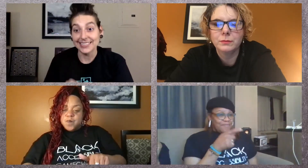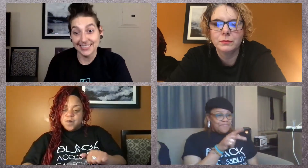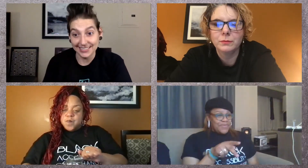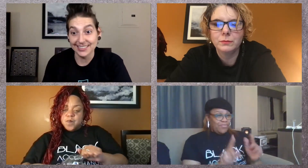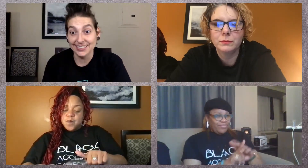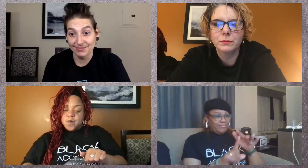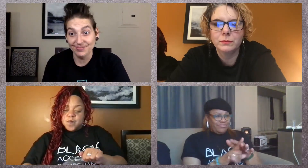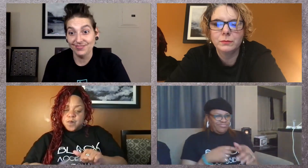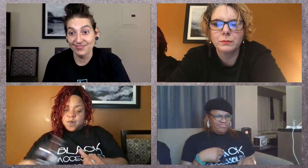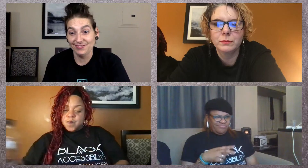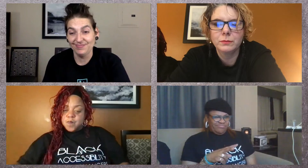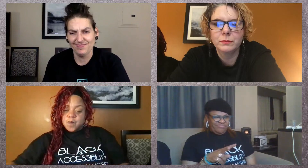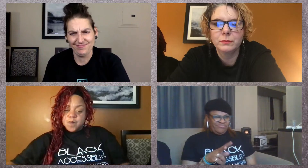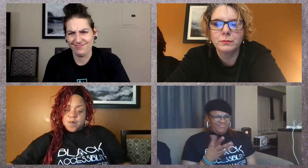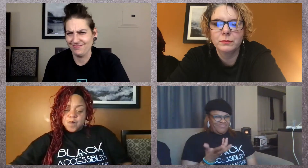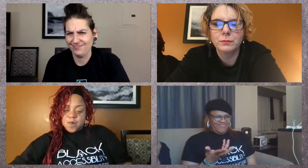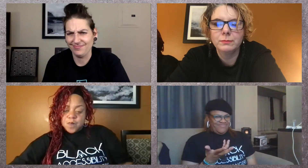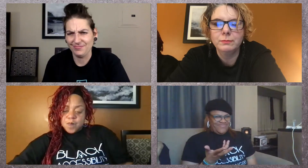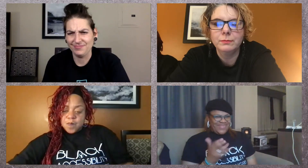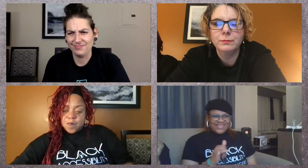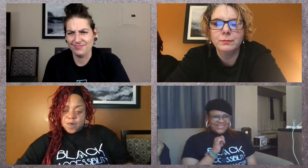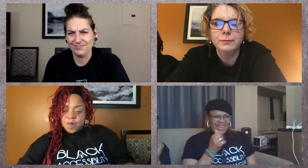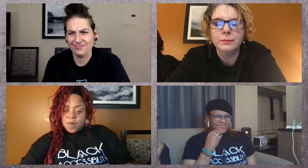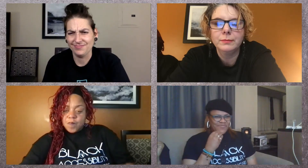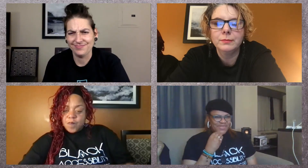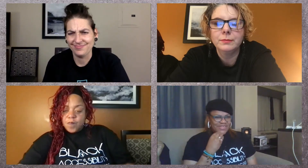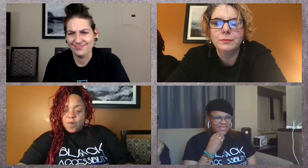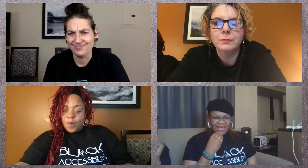And it really frustrates me.